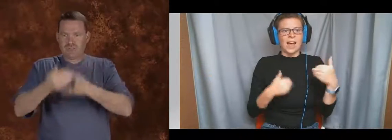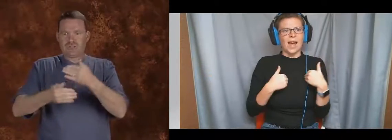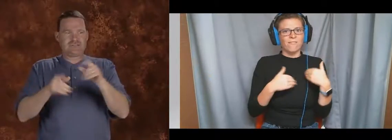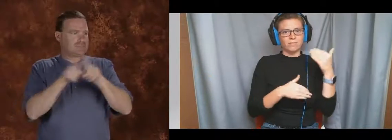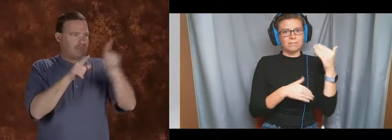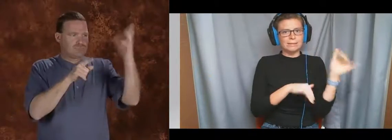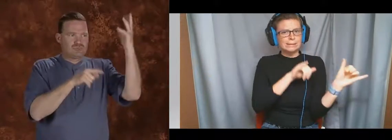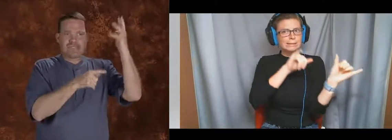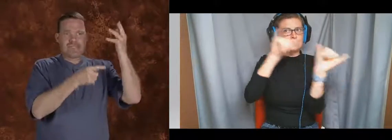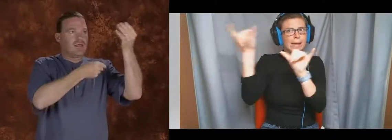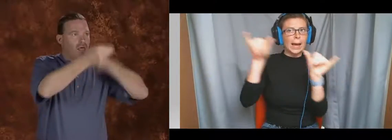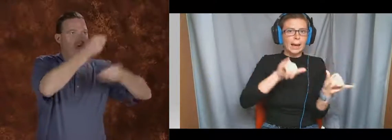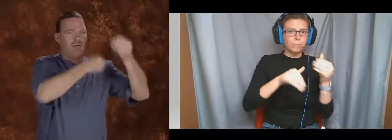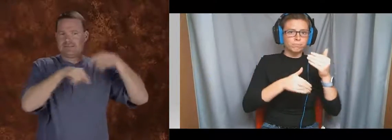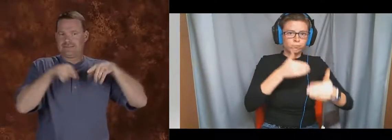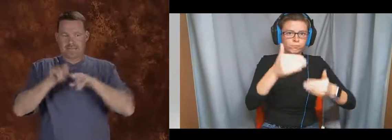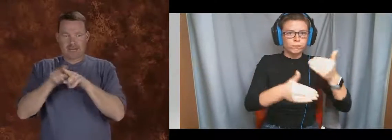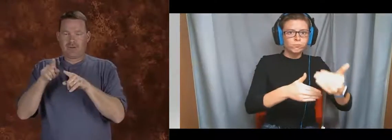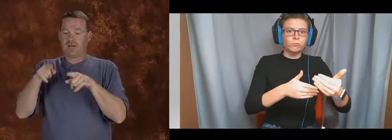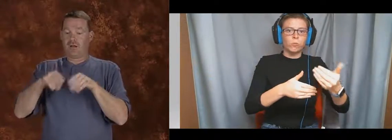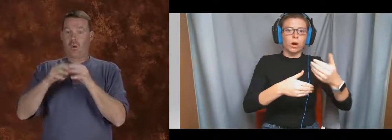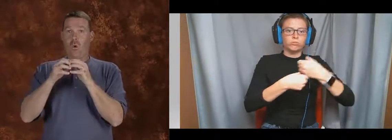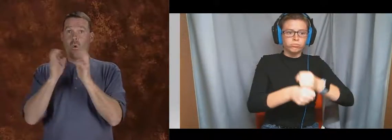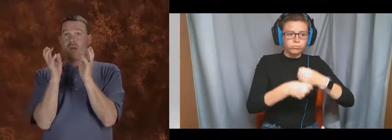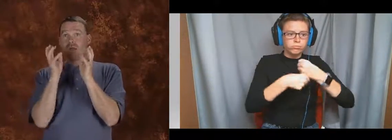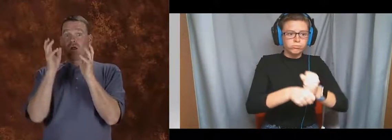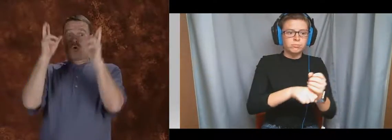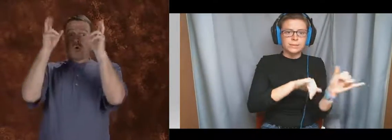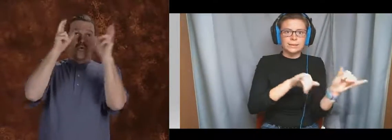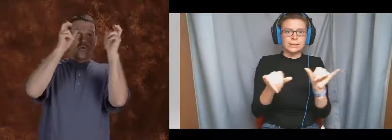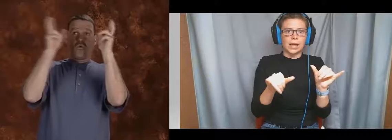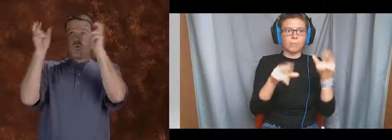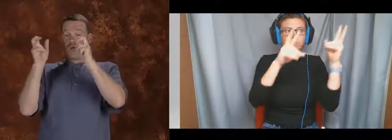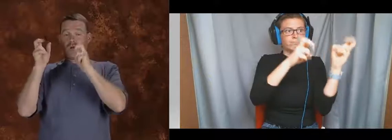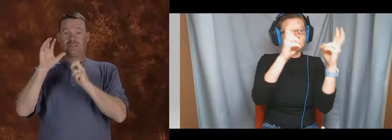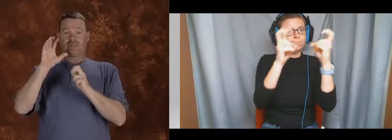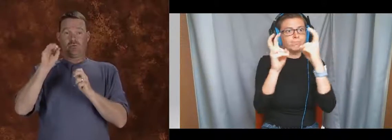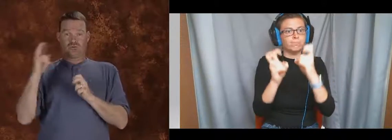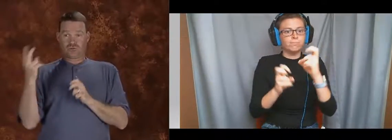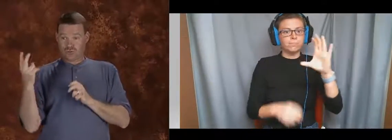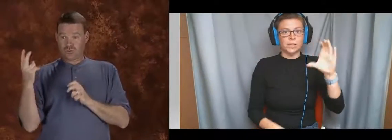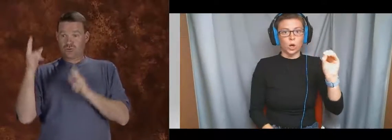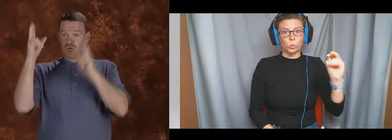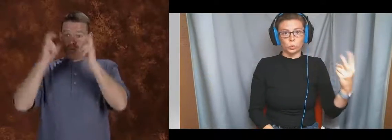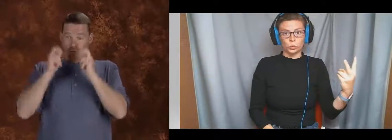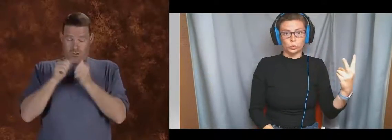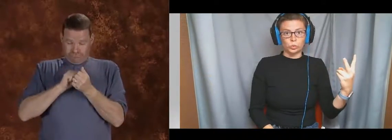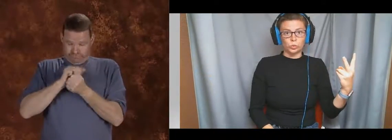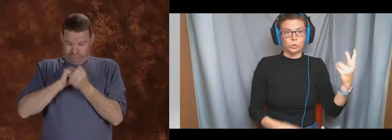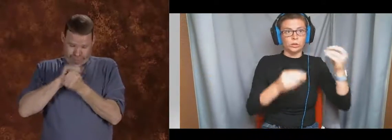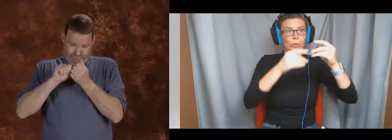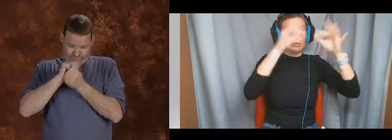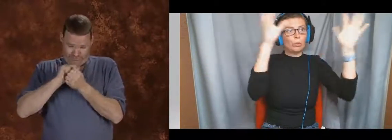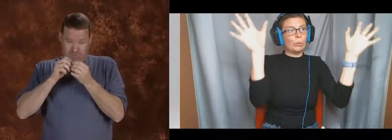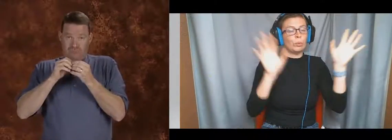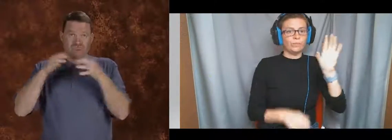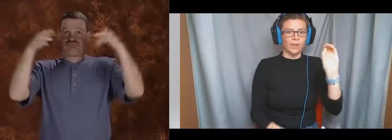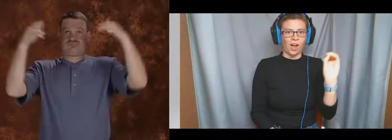They receive CO2, carbon dioxide, and release oxygen.